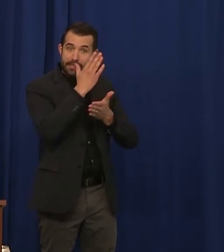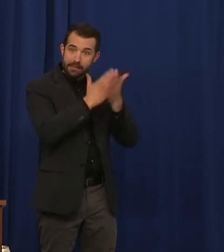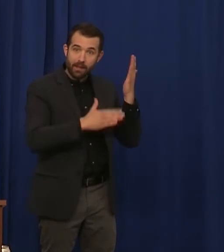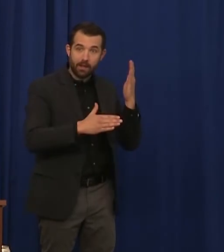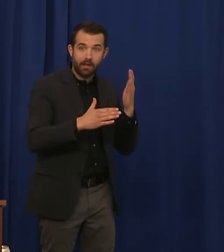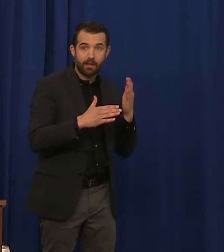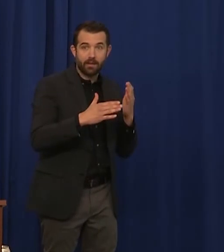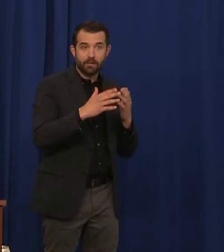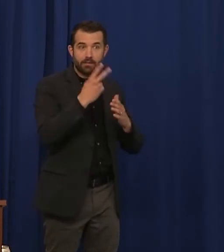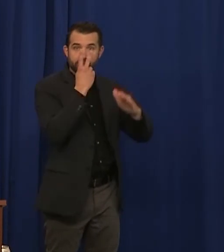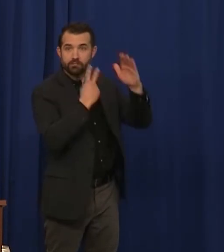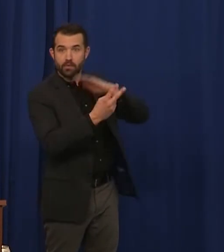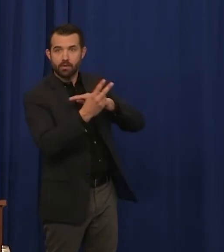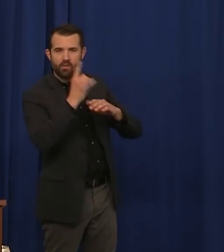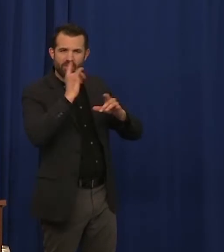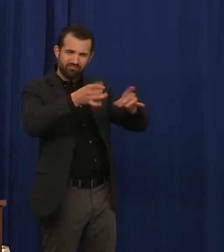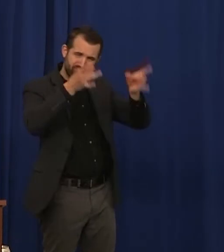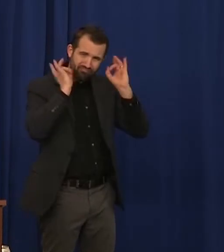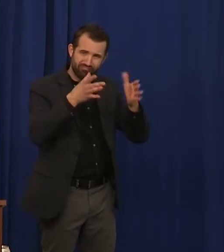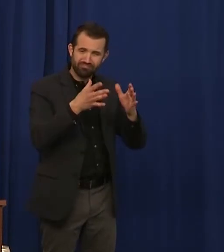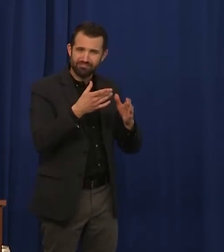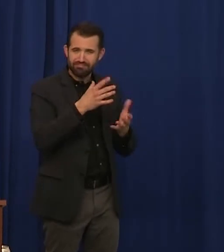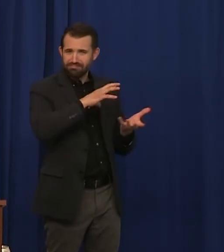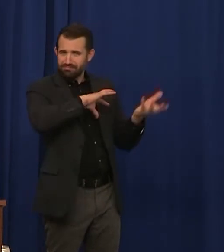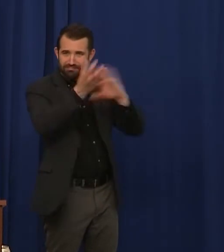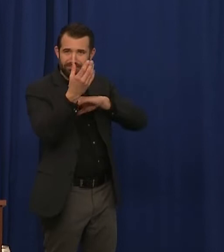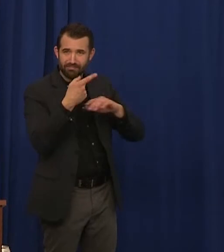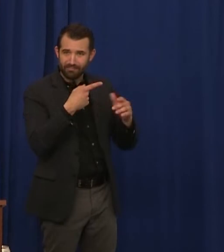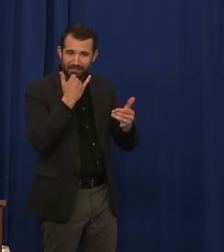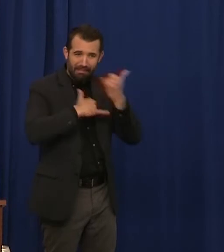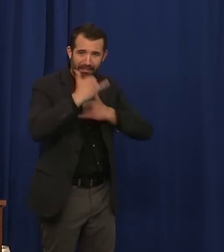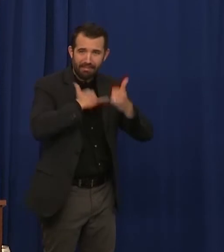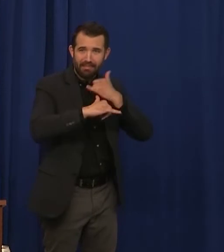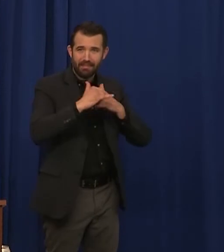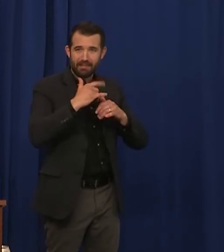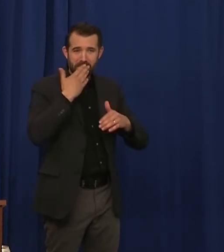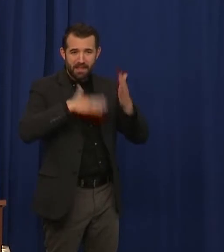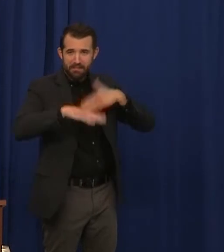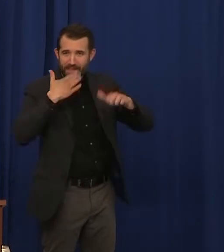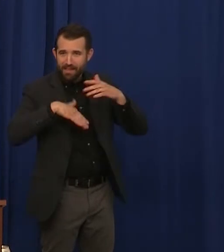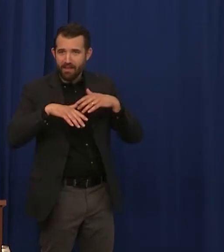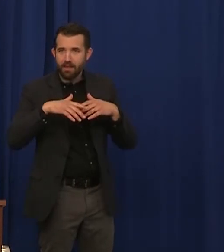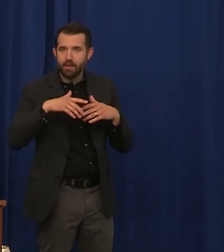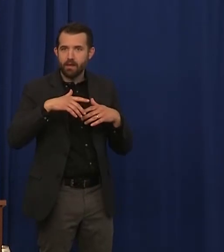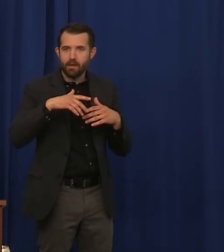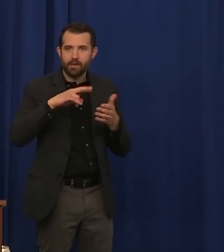case scenarios and make sure that no matter how unlikely they may be, we've got a